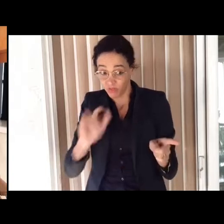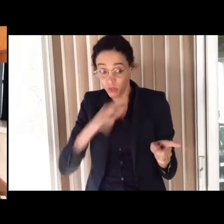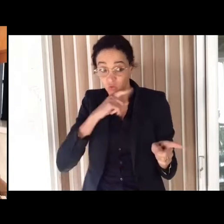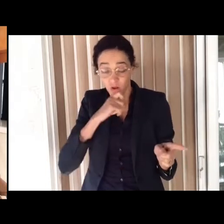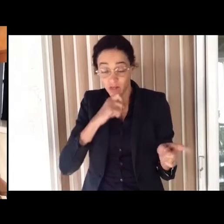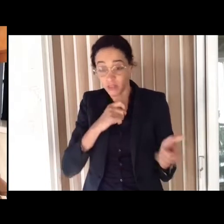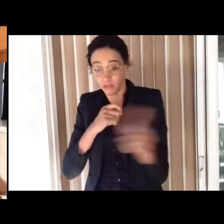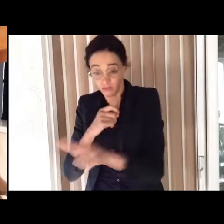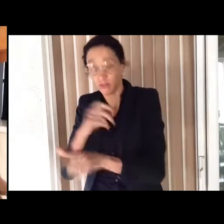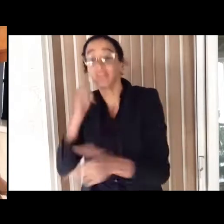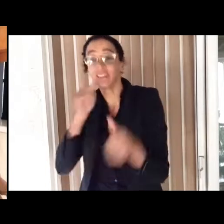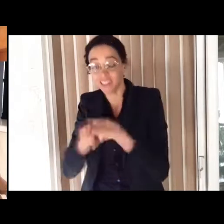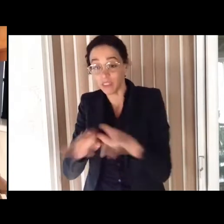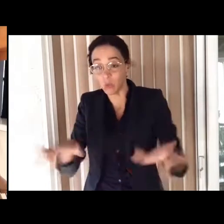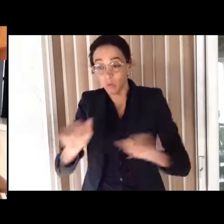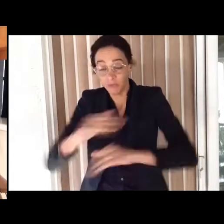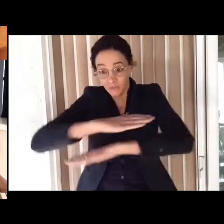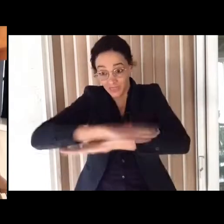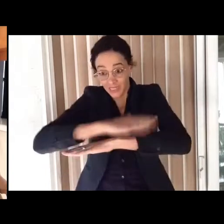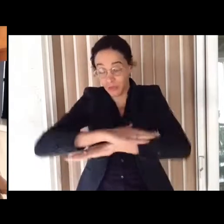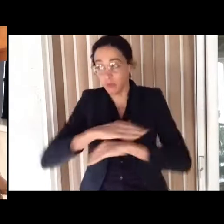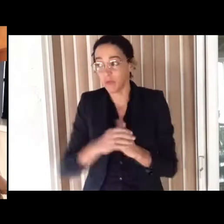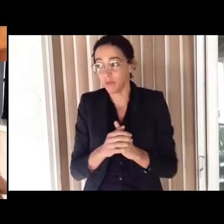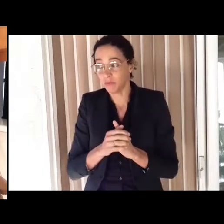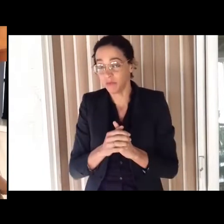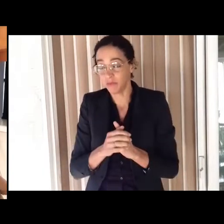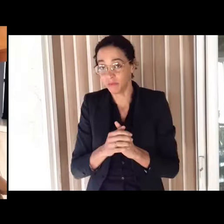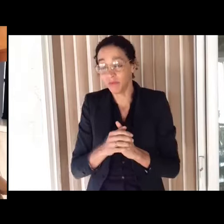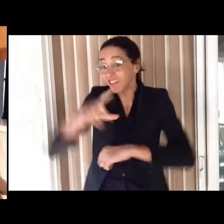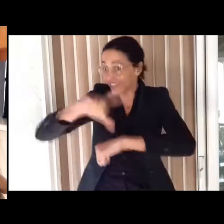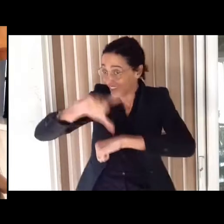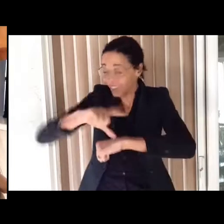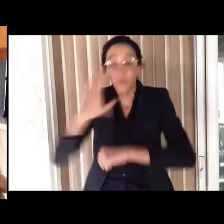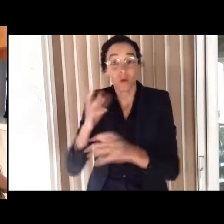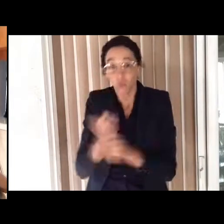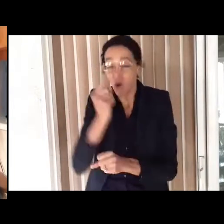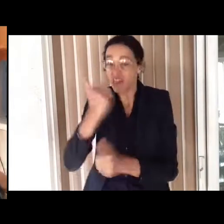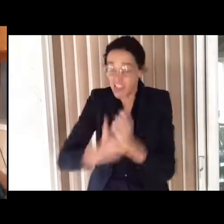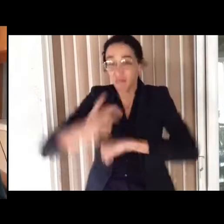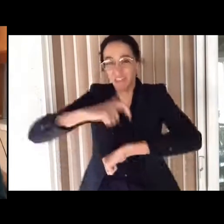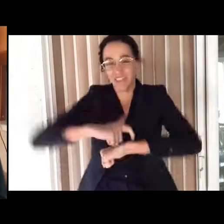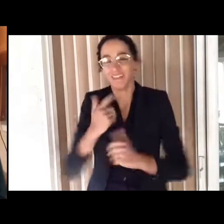sis take the table off. And he would win every time.